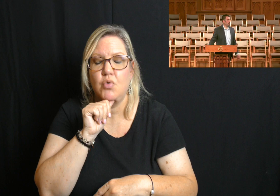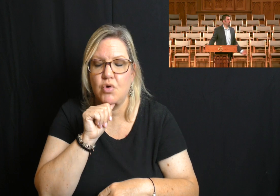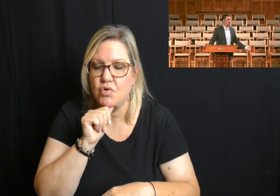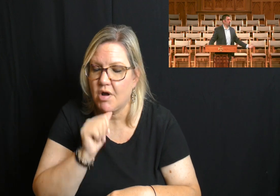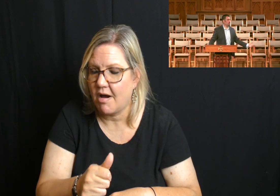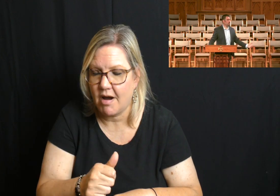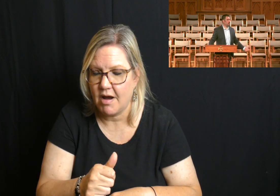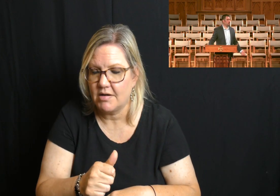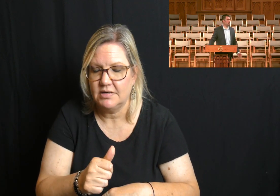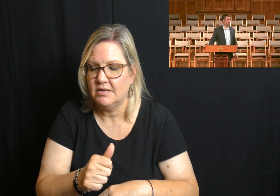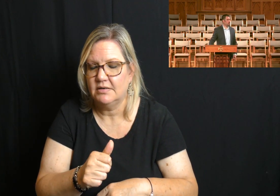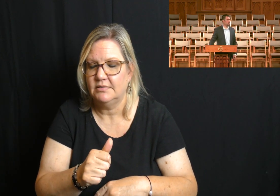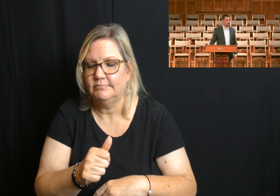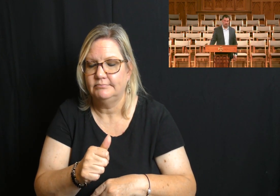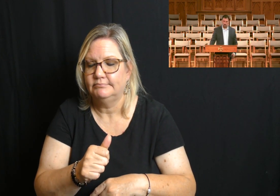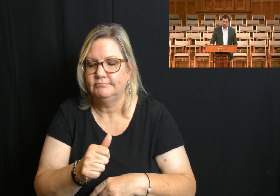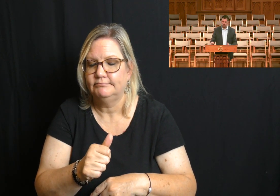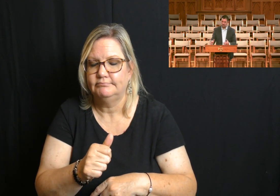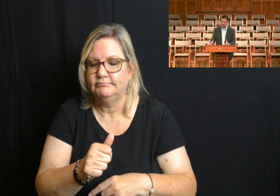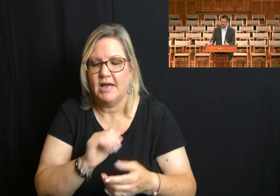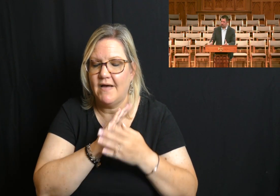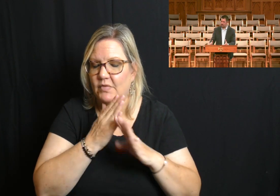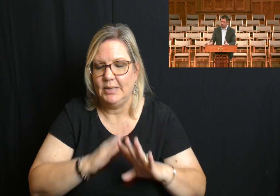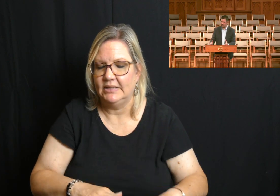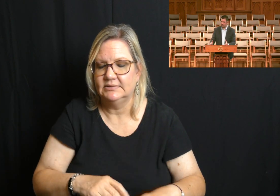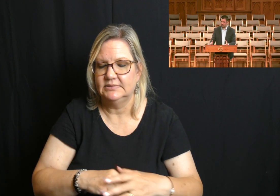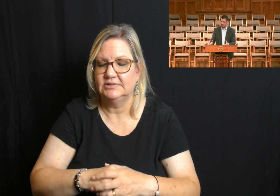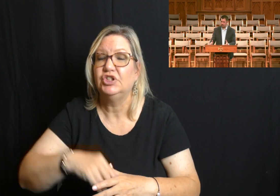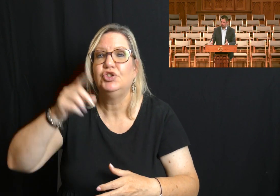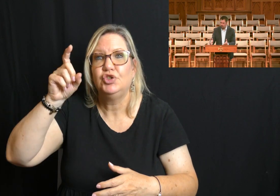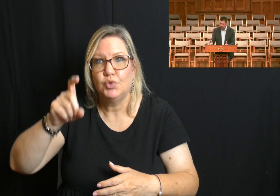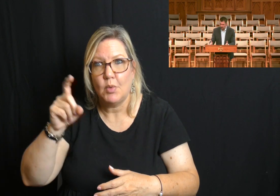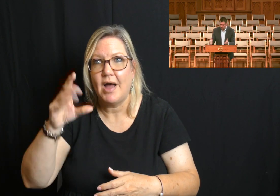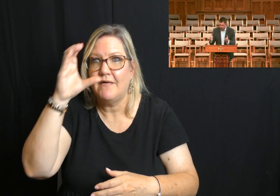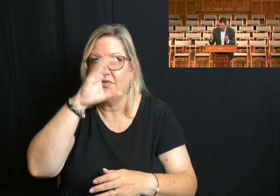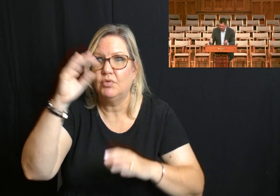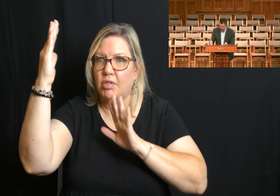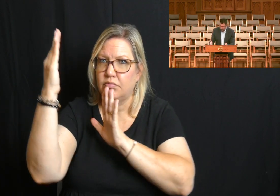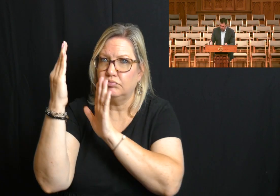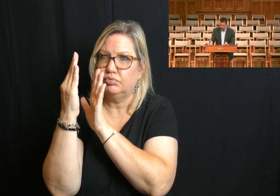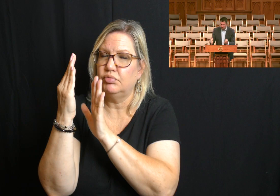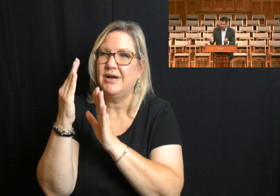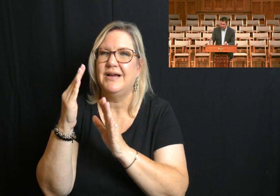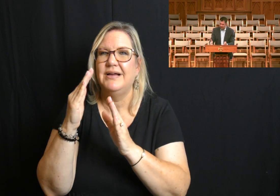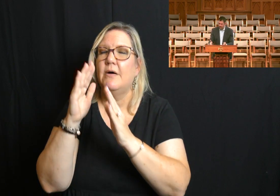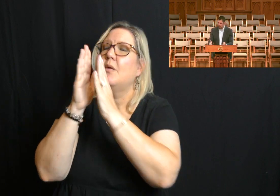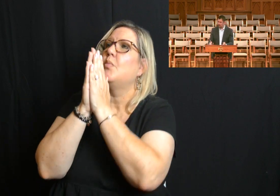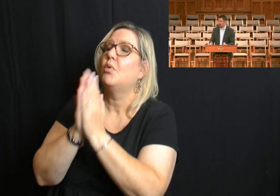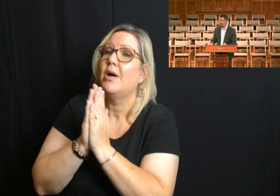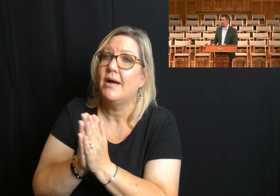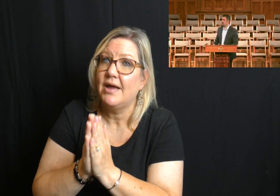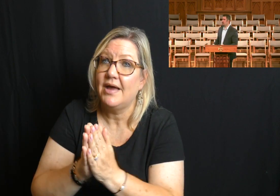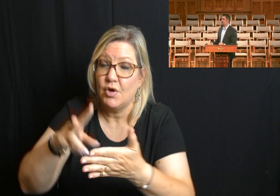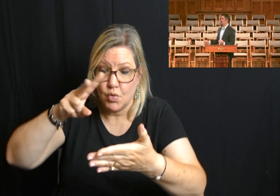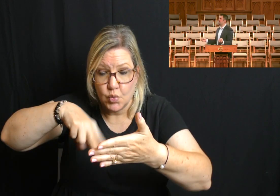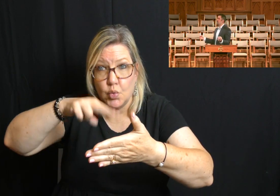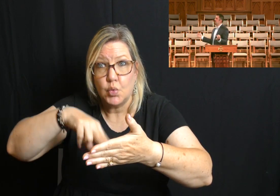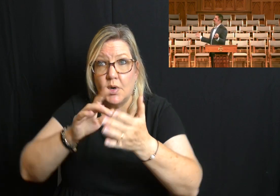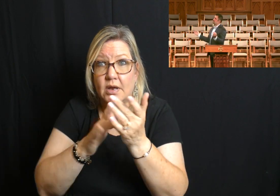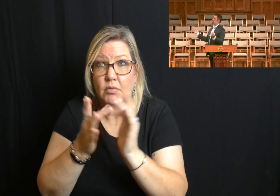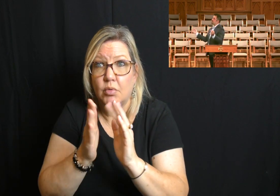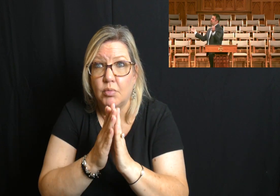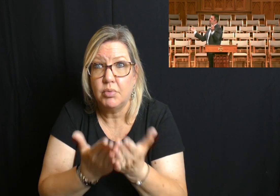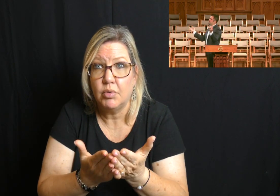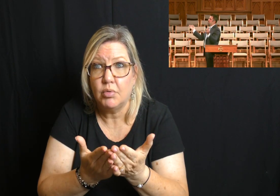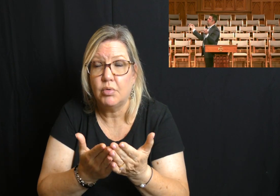do that if you don't spend time with Him? So seek His presence. Pray, read His word, meditate. I'm not talking about sitting there